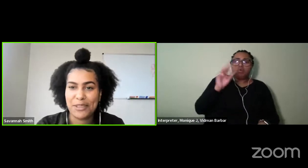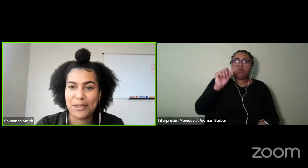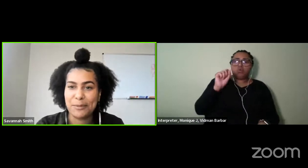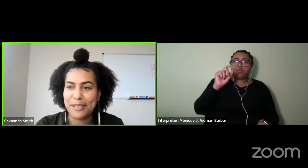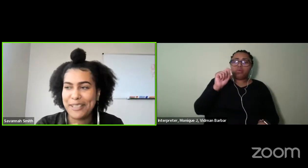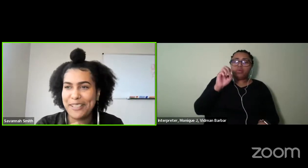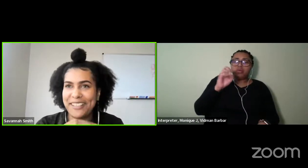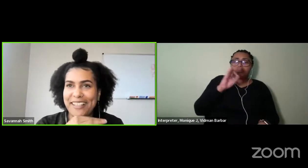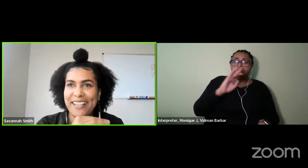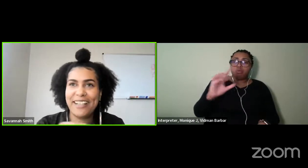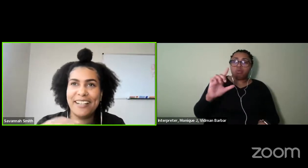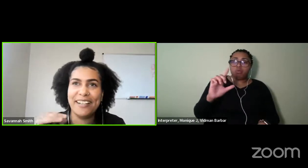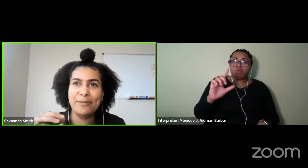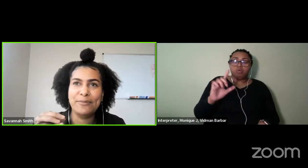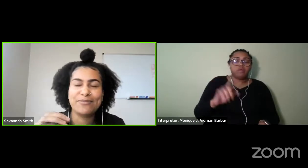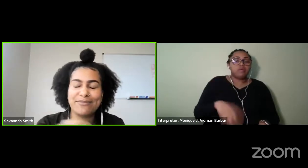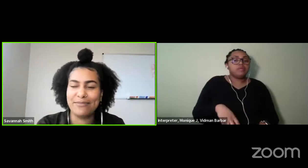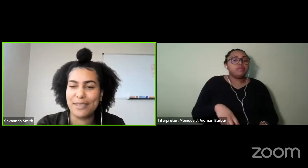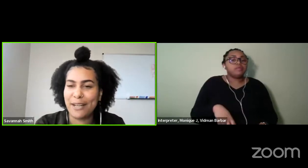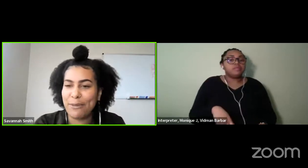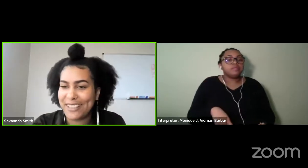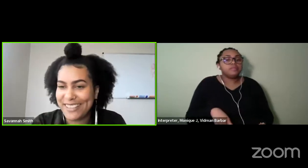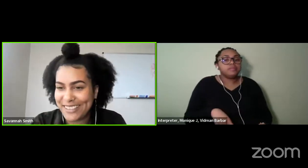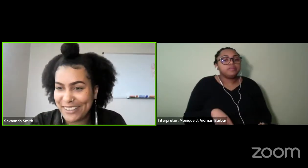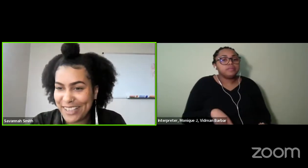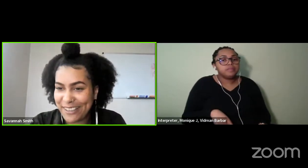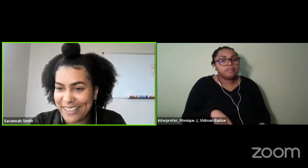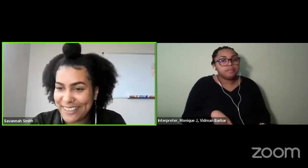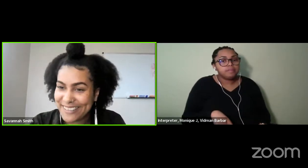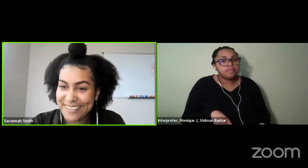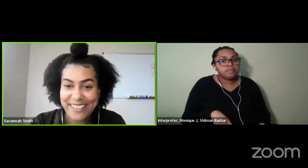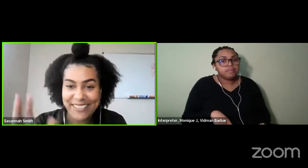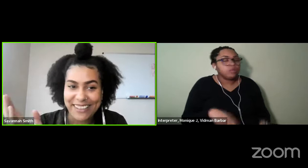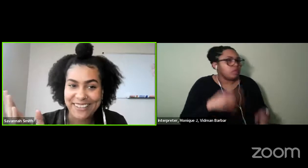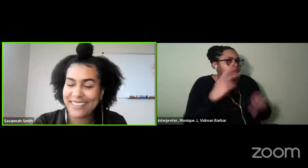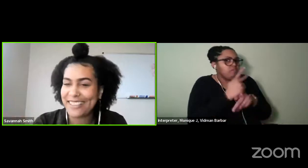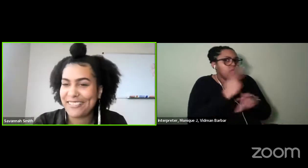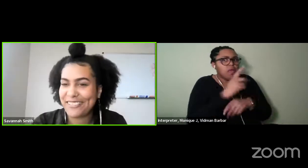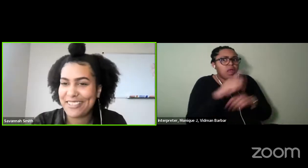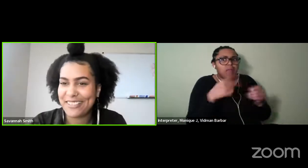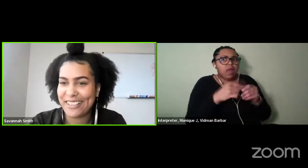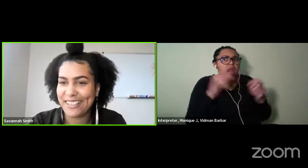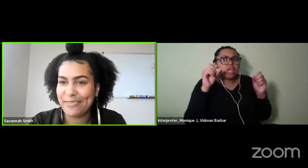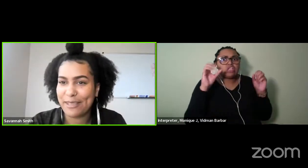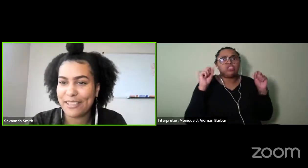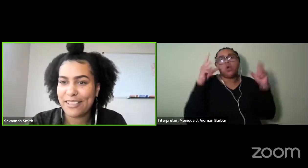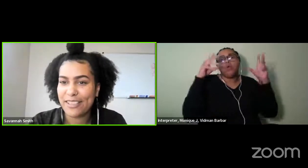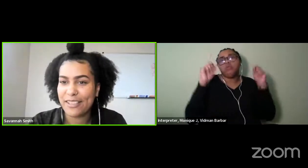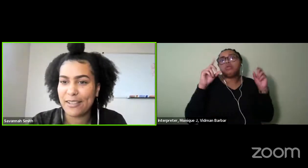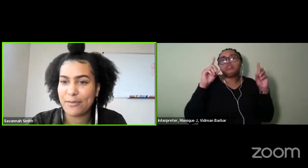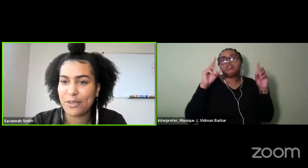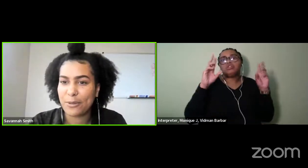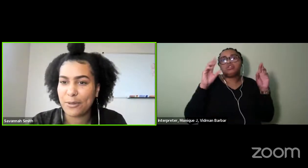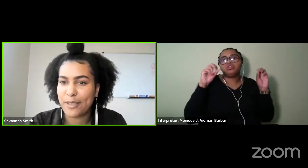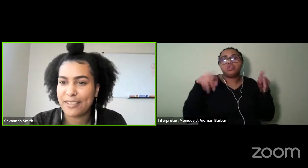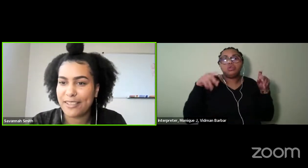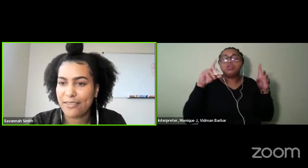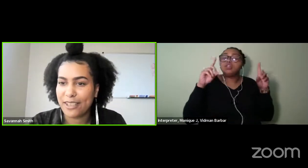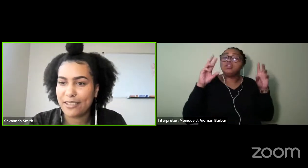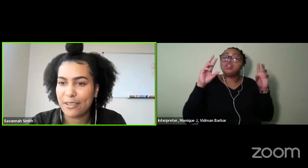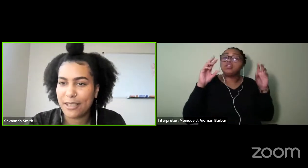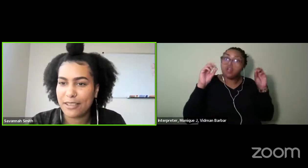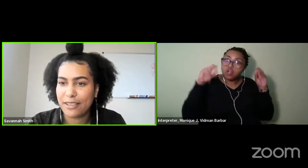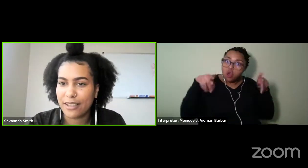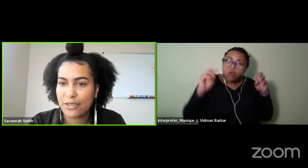would be totally dope. Like, but I won't get into all that right now. That's something y'all can look up if you're interested though. But solar ways,